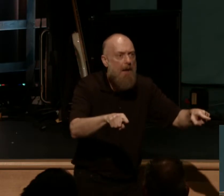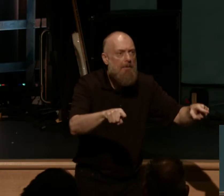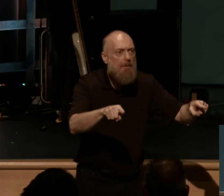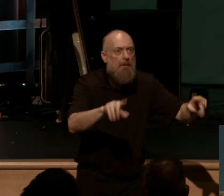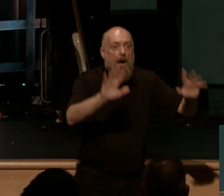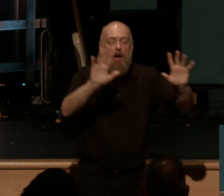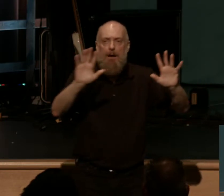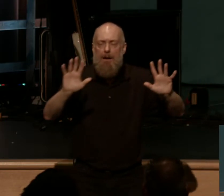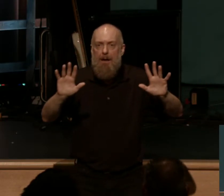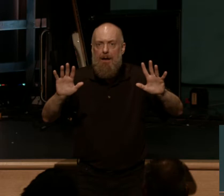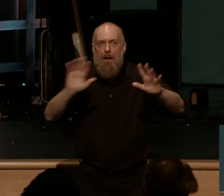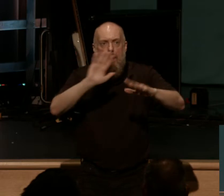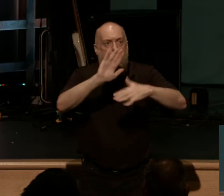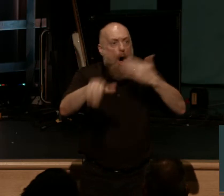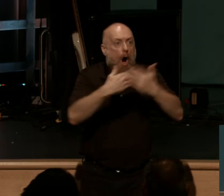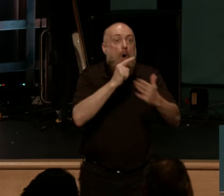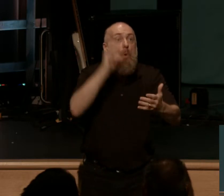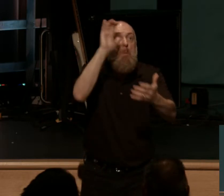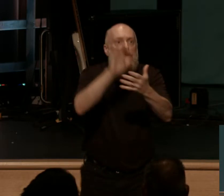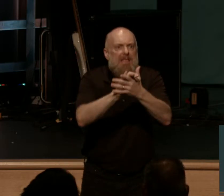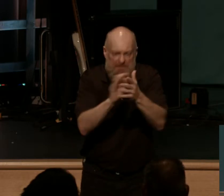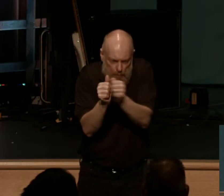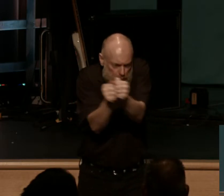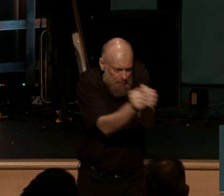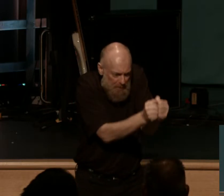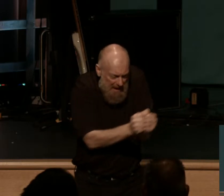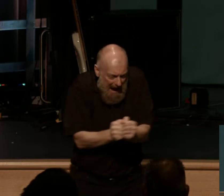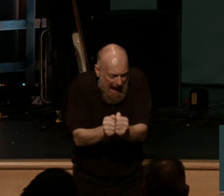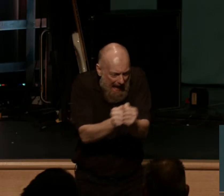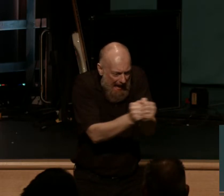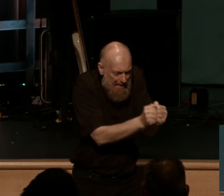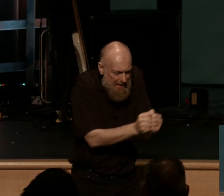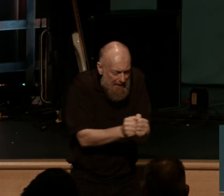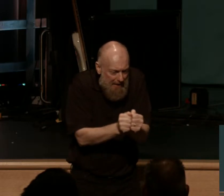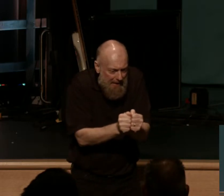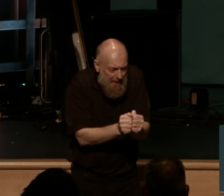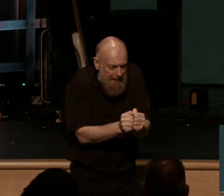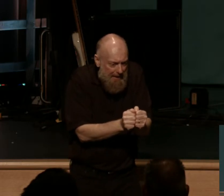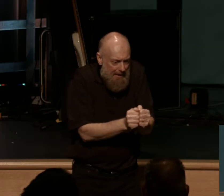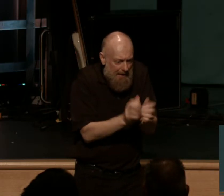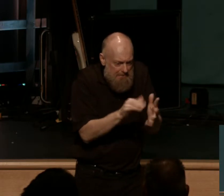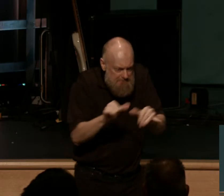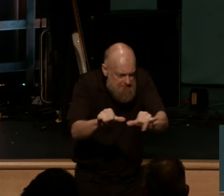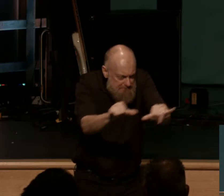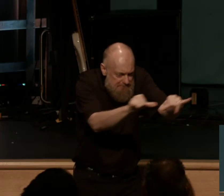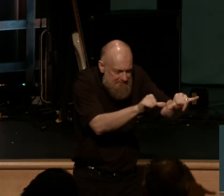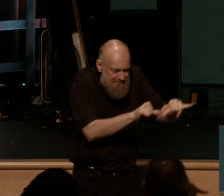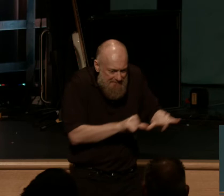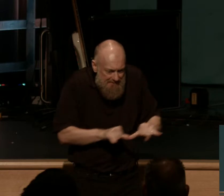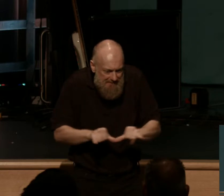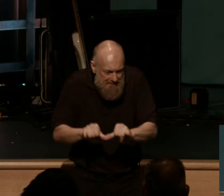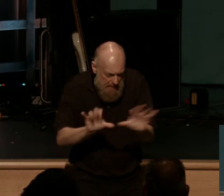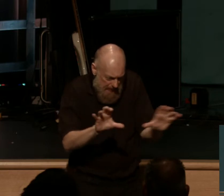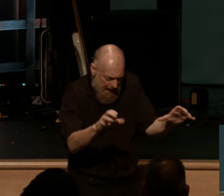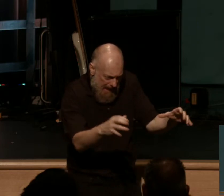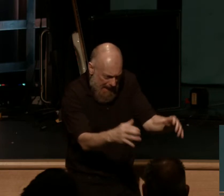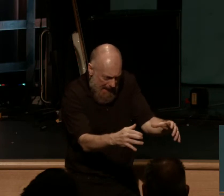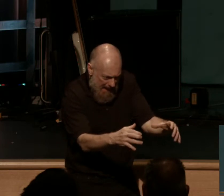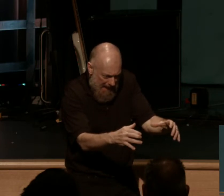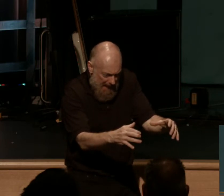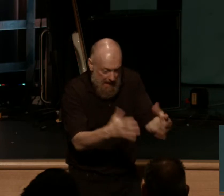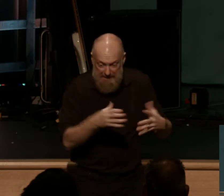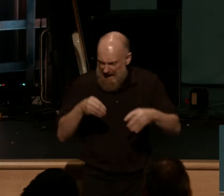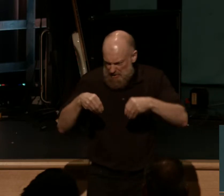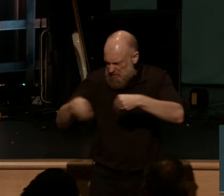apostles. And all who believed were together and had all things in common. And they were selling